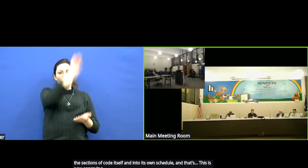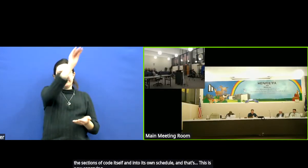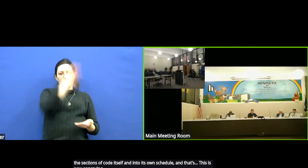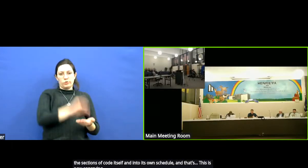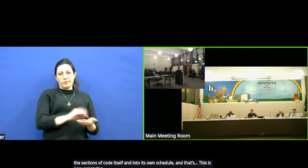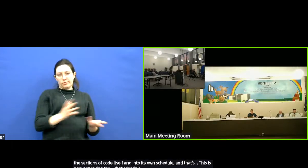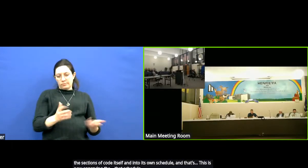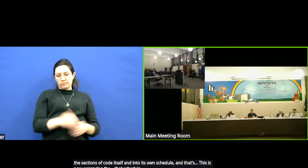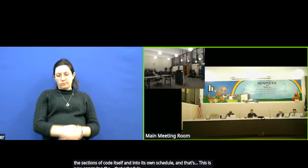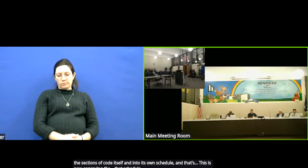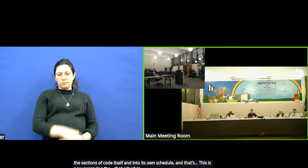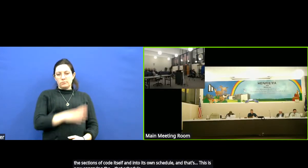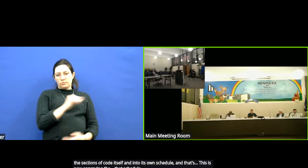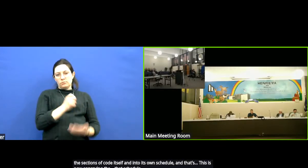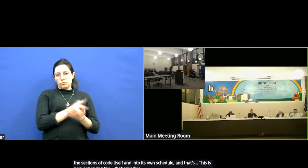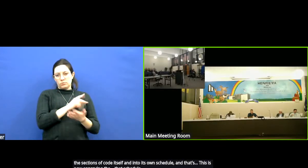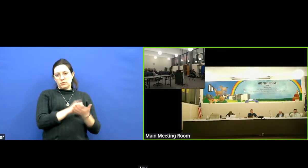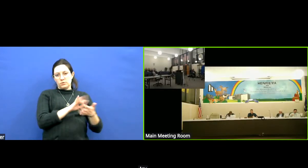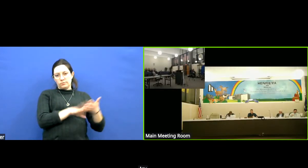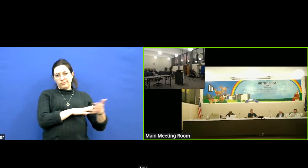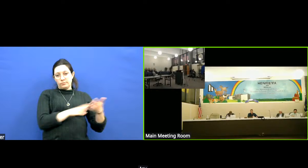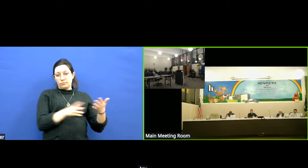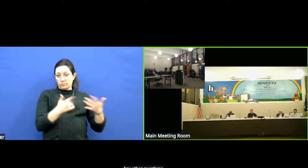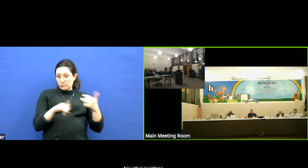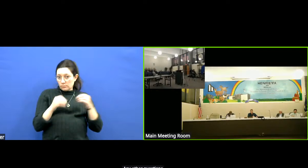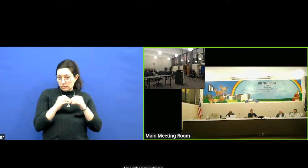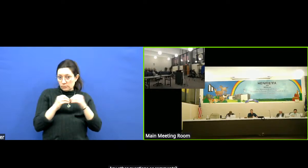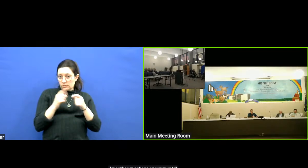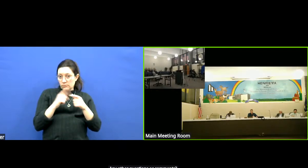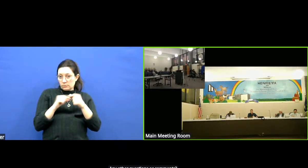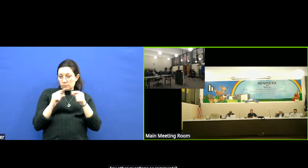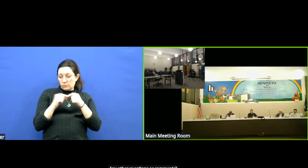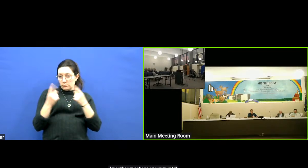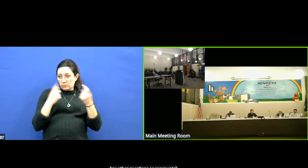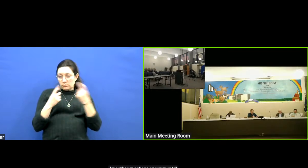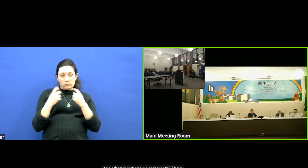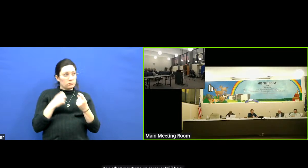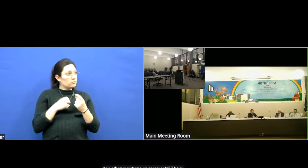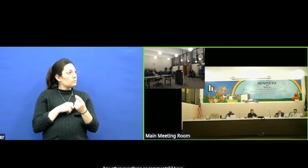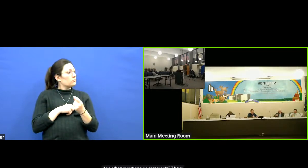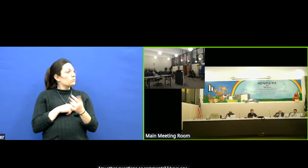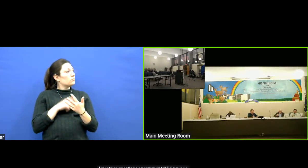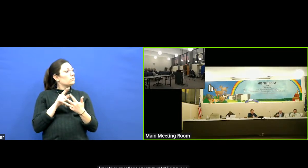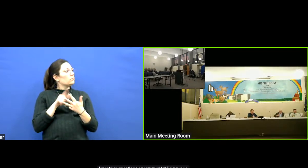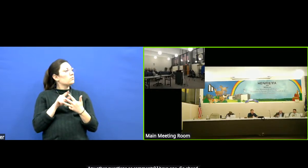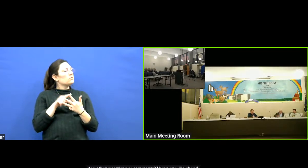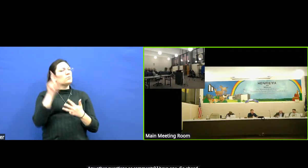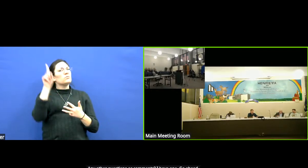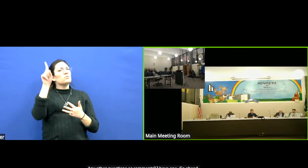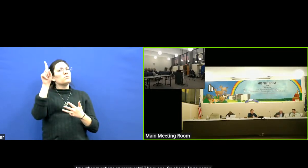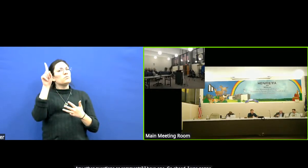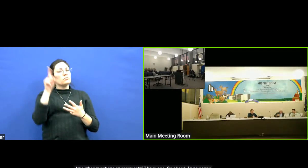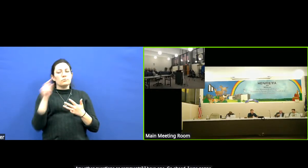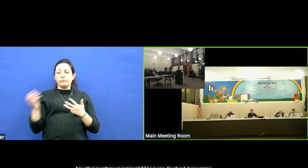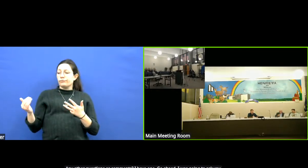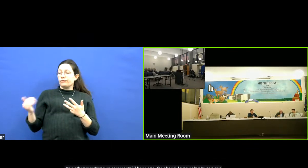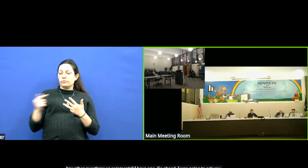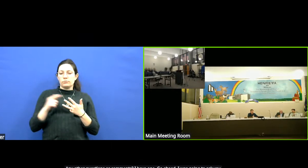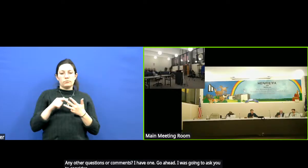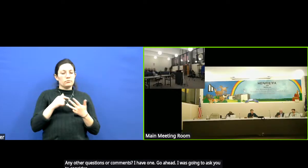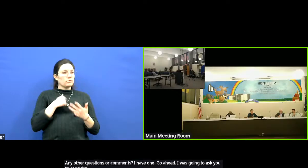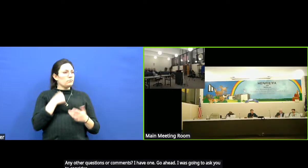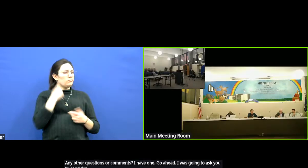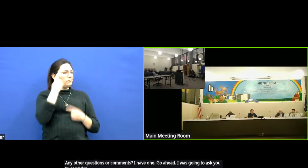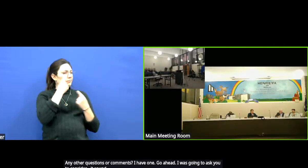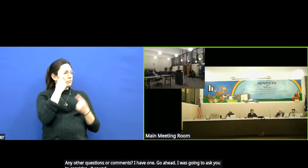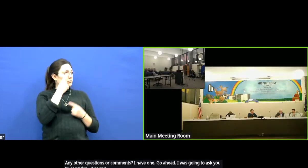schedule. Any other questions or comments? I have one. Go ahead. I was going to ask you to consider, it sounded